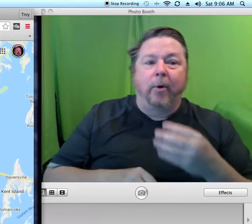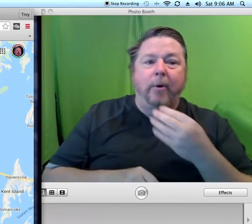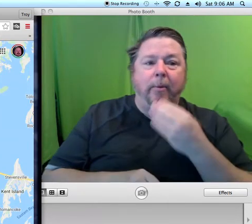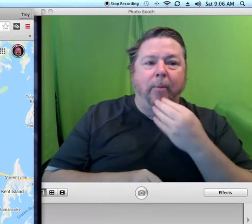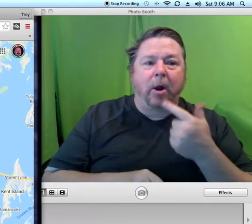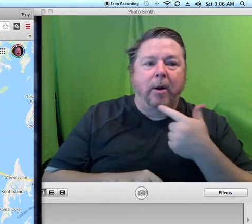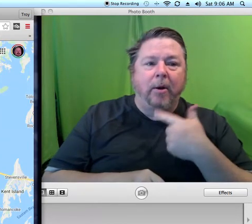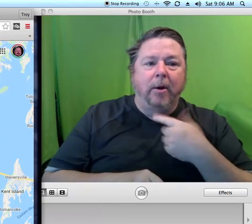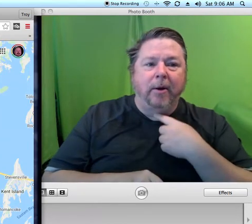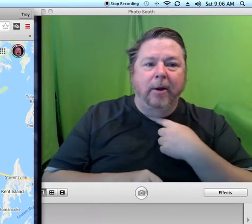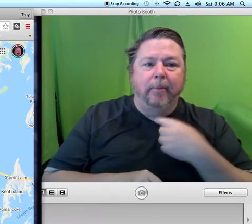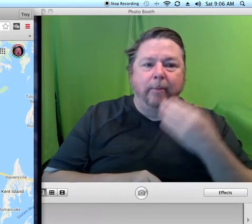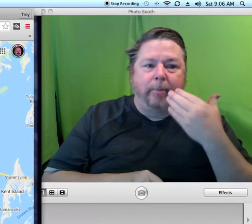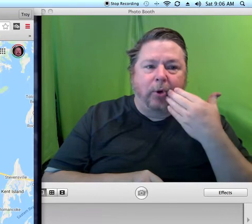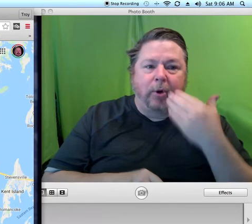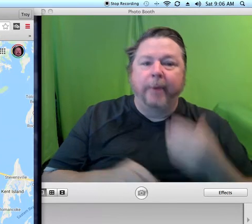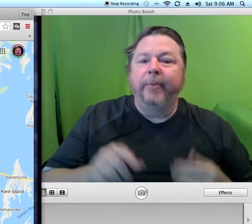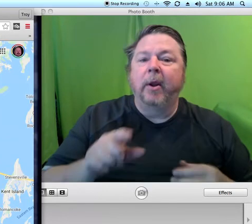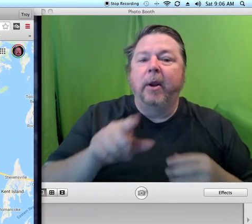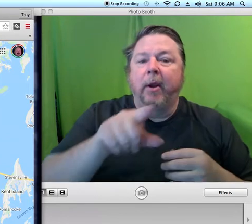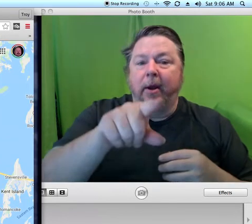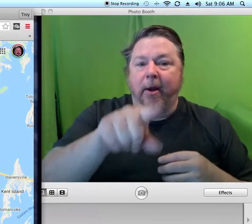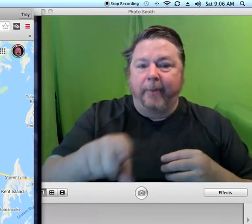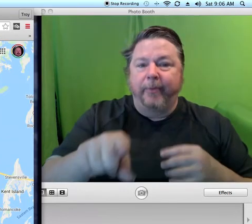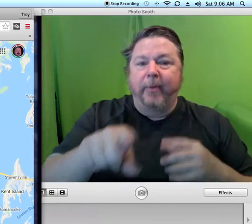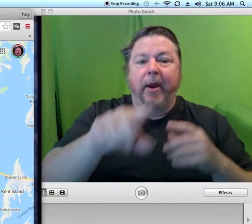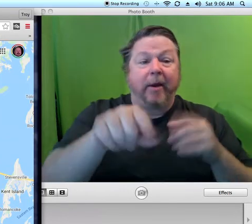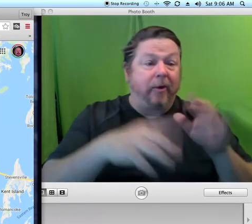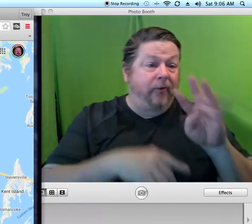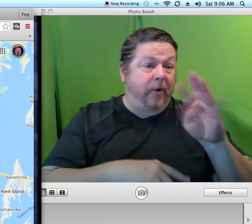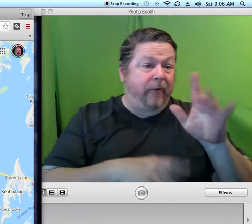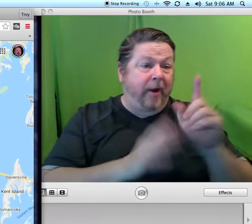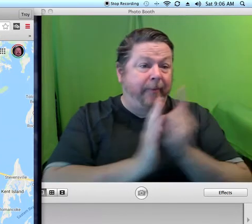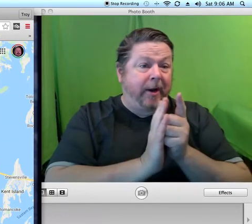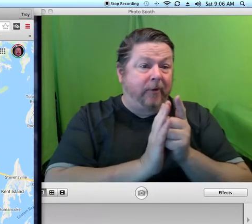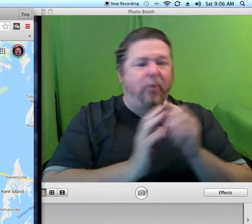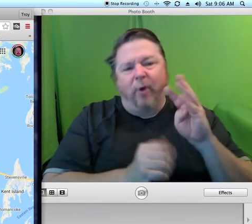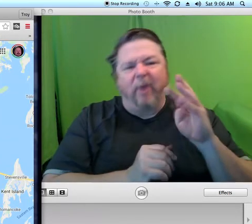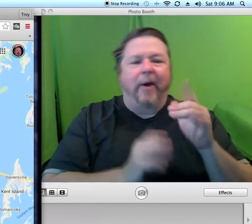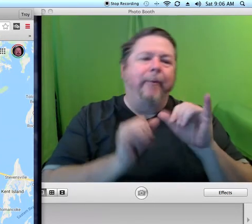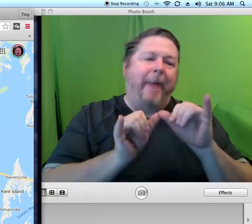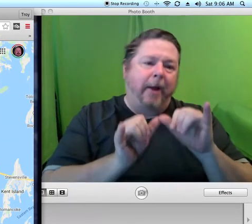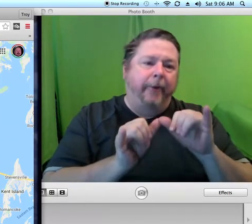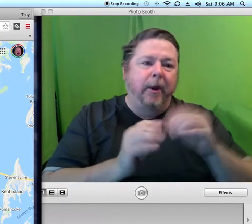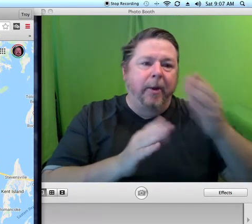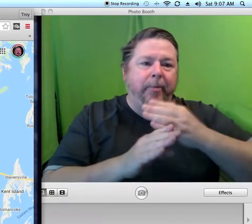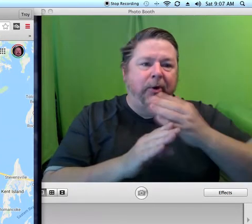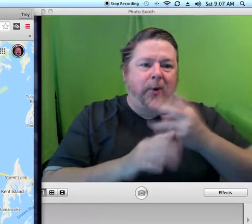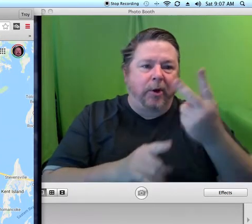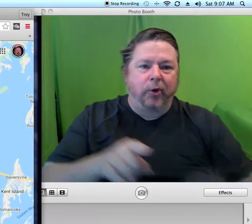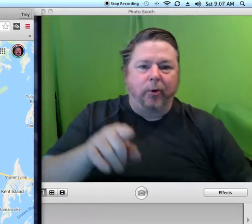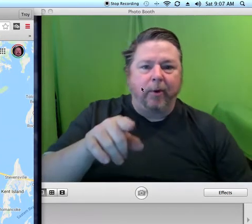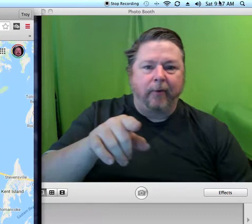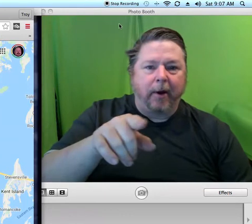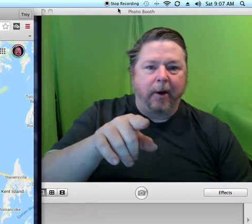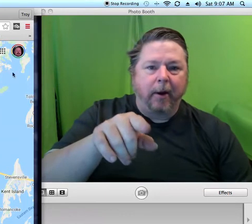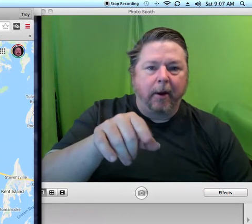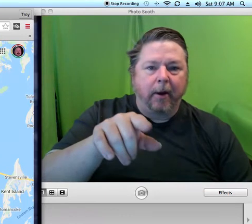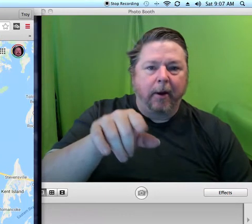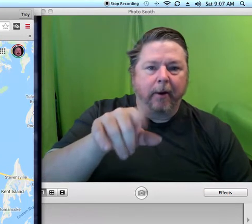or Baltimore, and that's 45 minutes or 45 miles between the two,